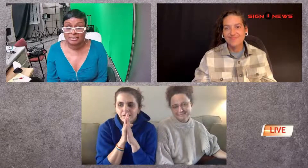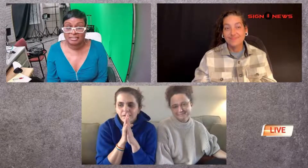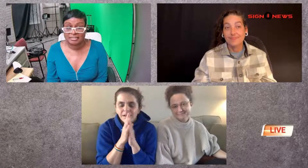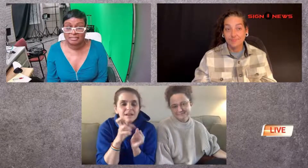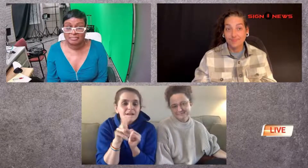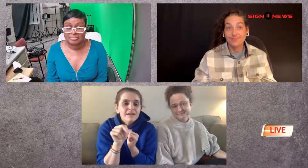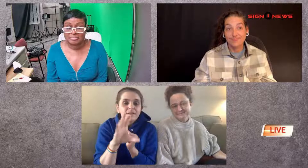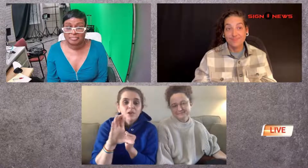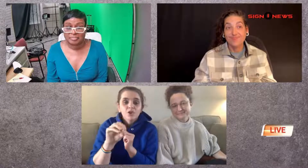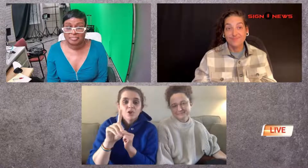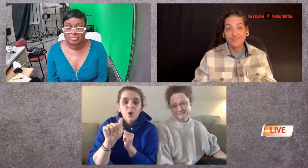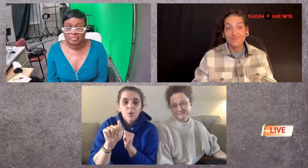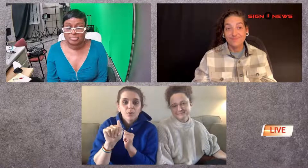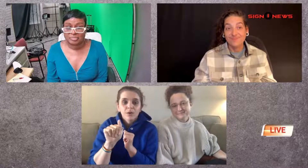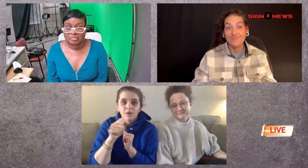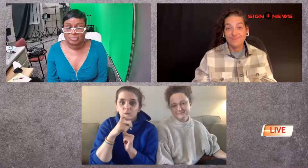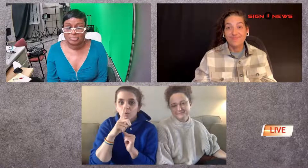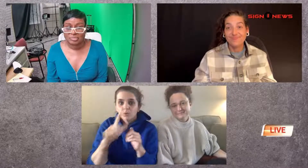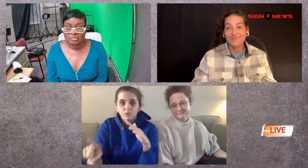fascinating.